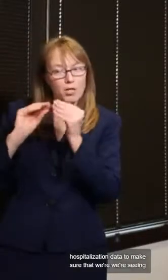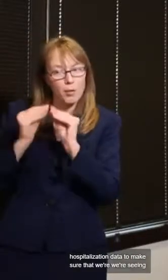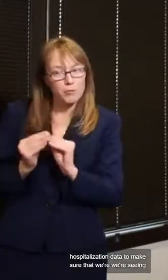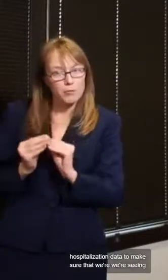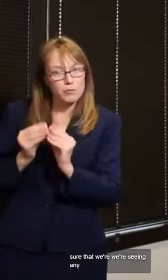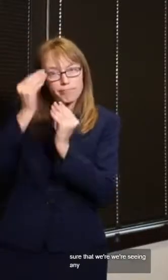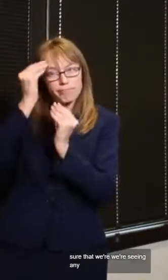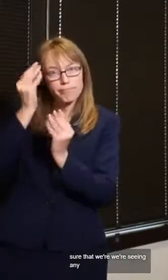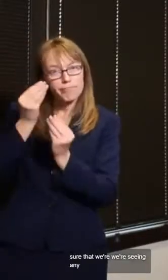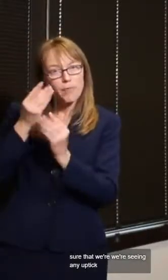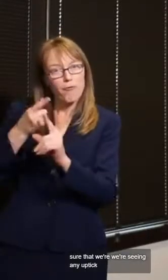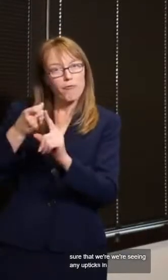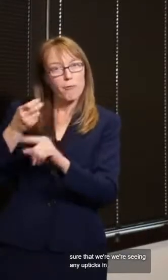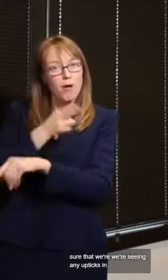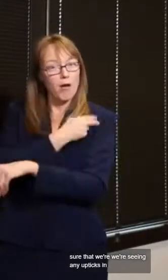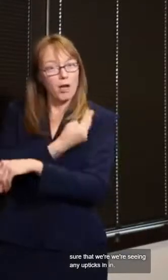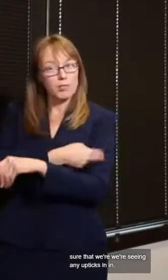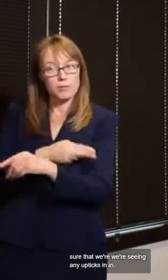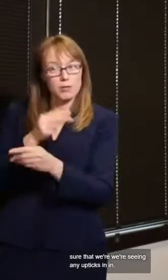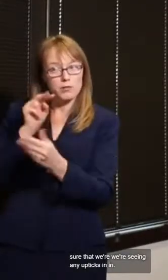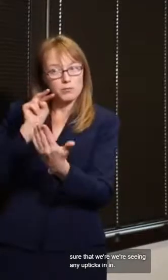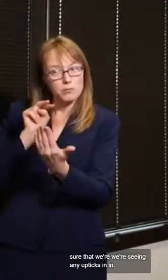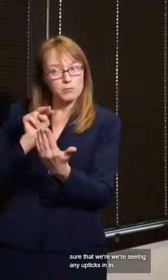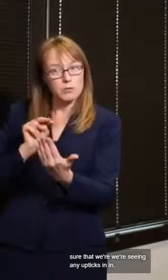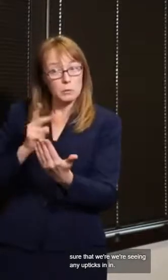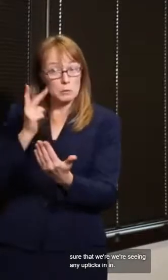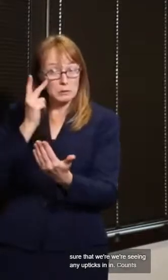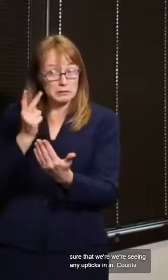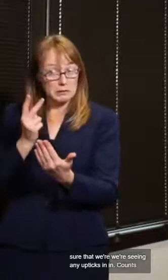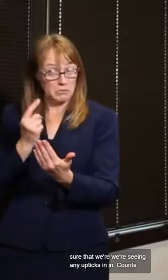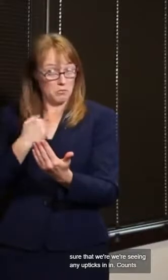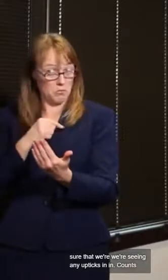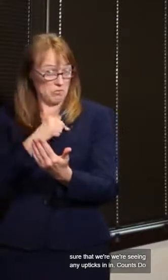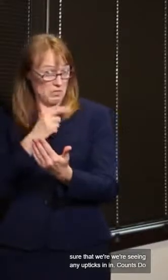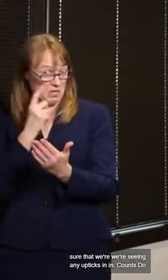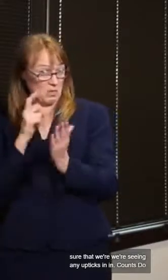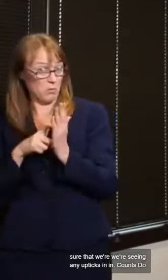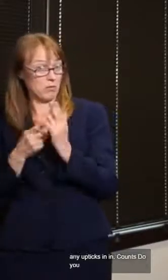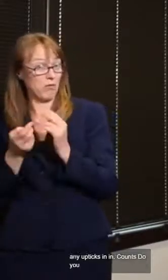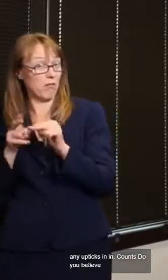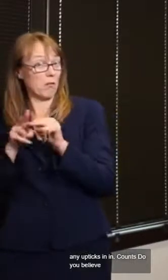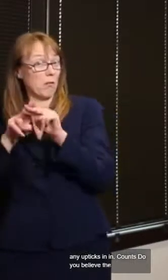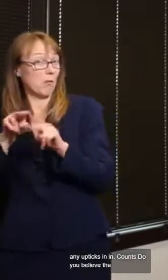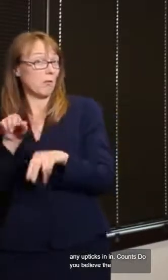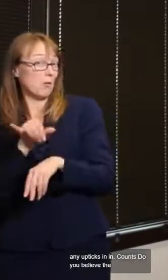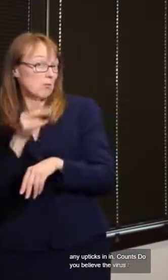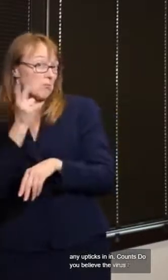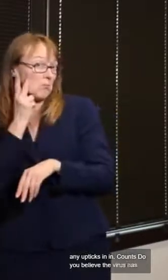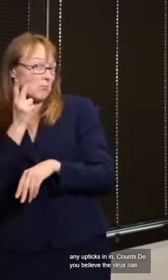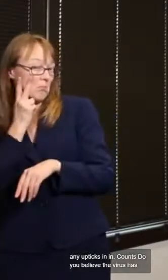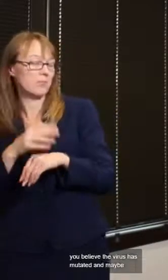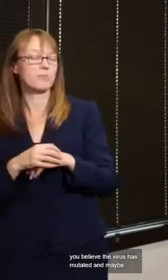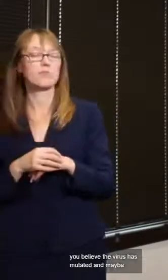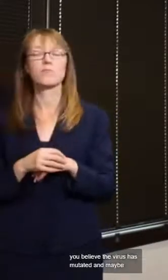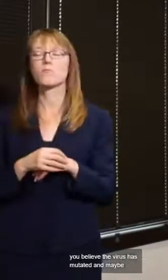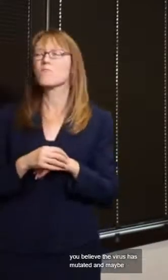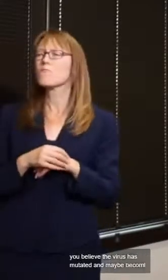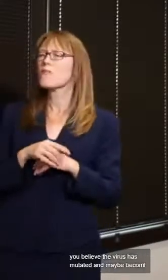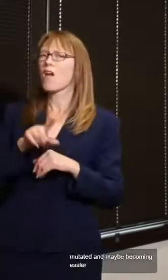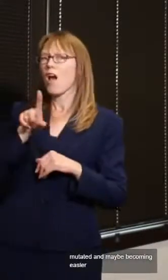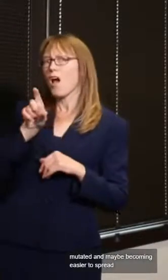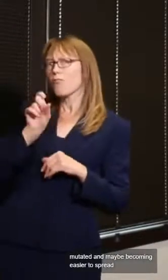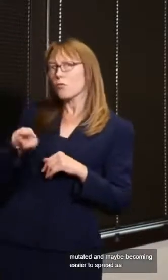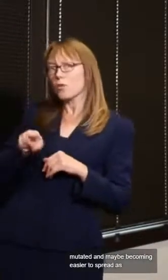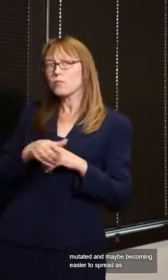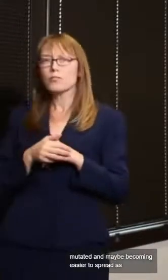any upticks in case counts. Do you believe the virus has mutated and may be becoming easier to